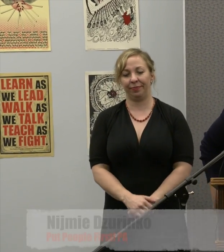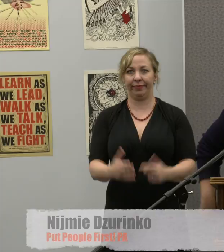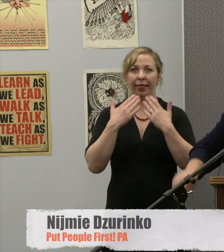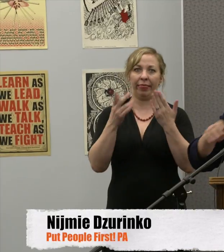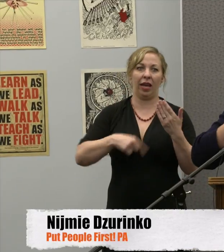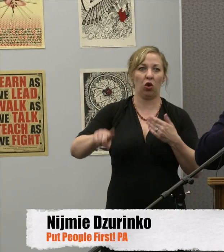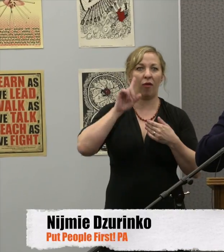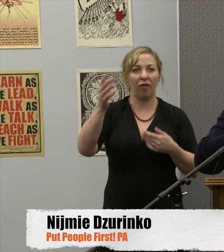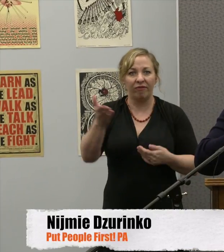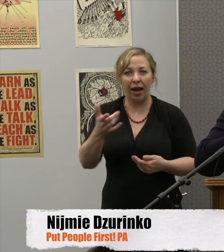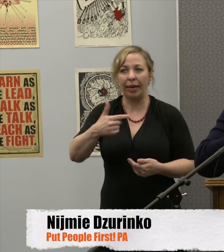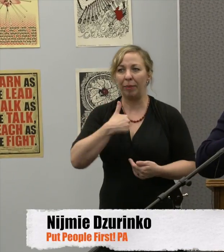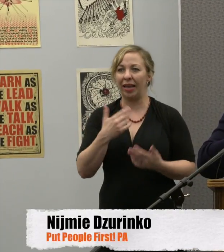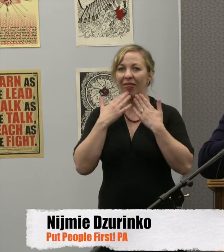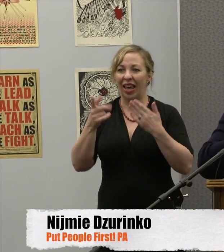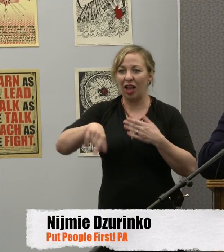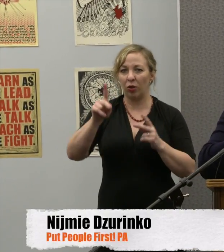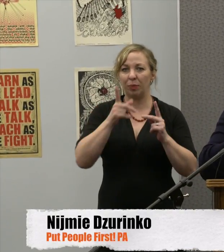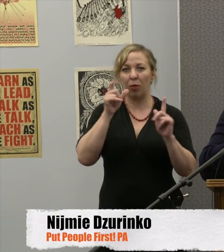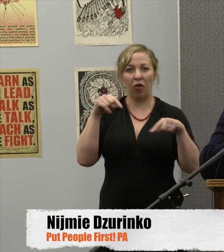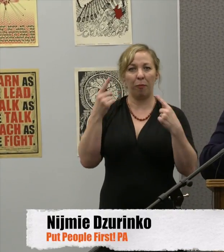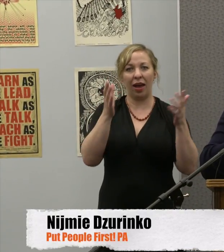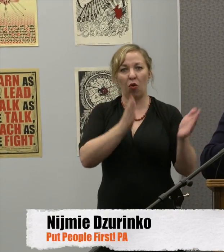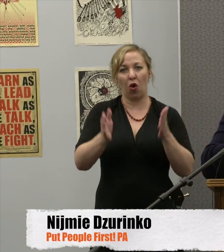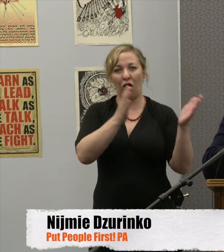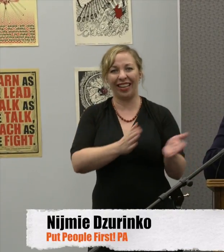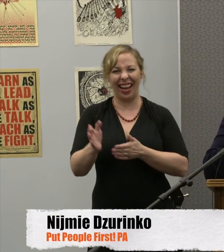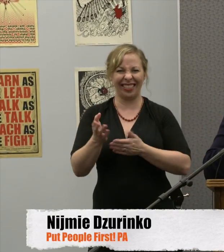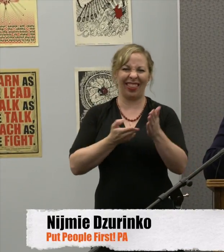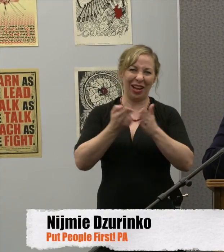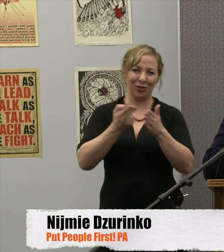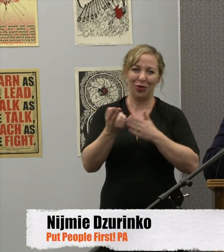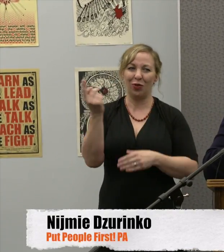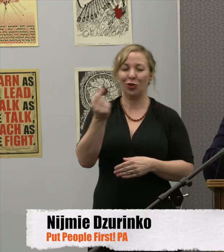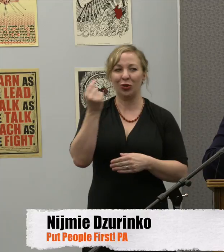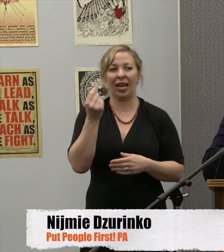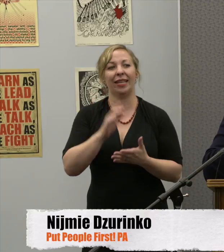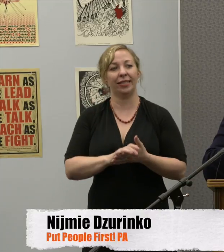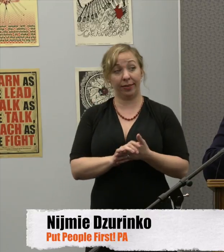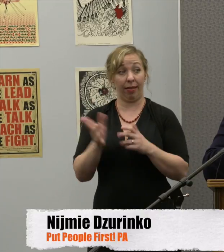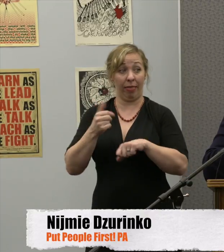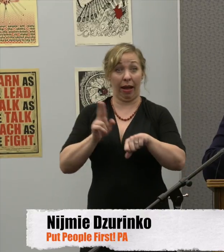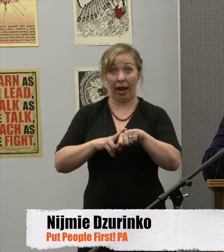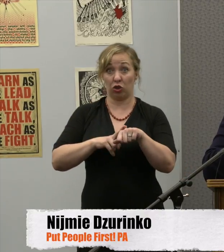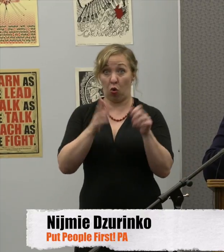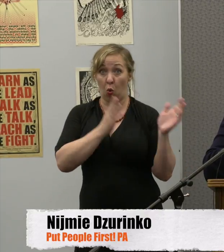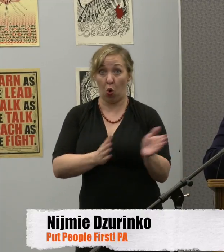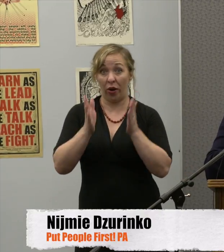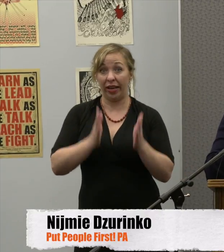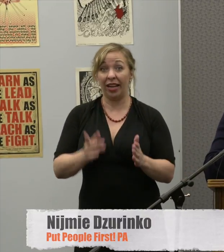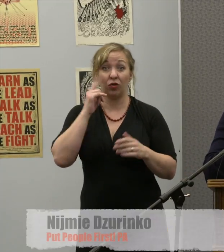Thank you so much for having me. I want to thank the folks who organized Truthful Tuesdays, all the national organizers of